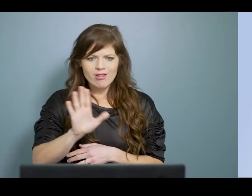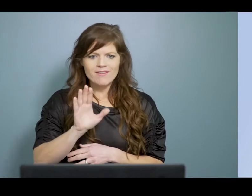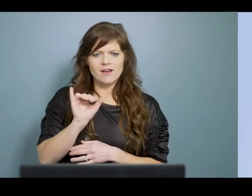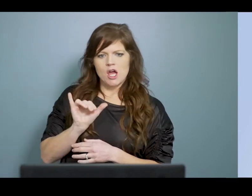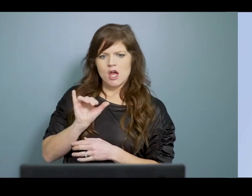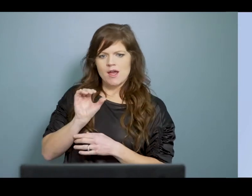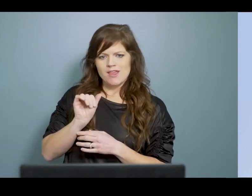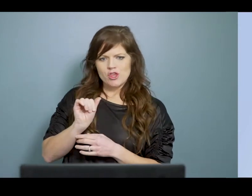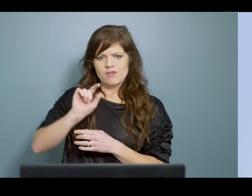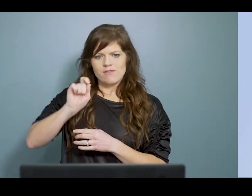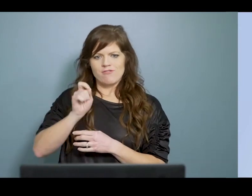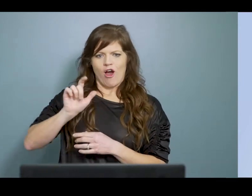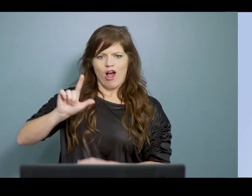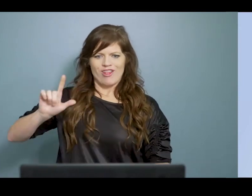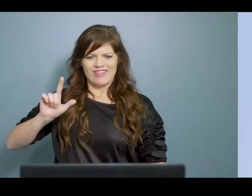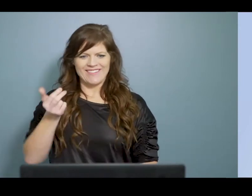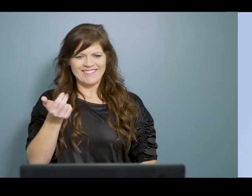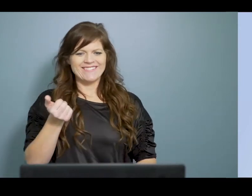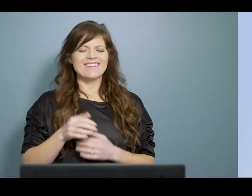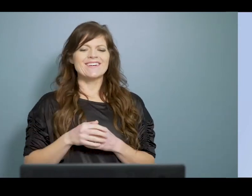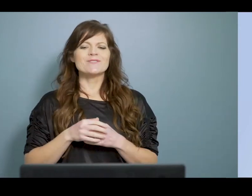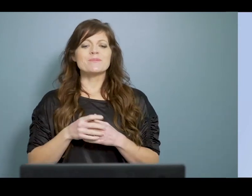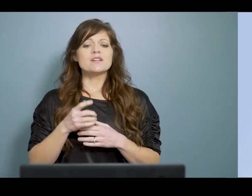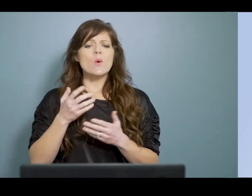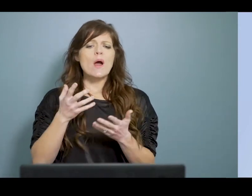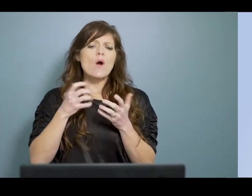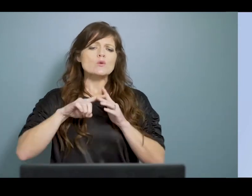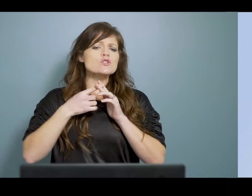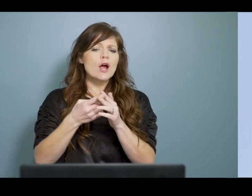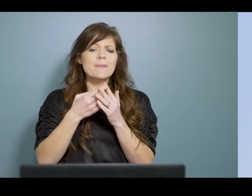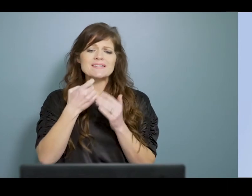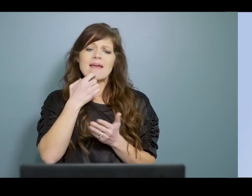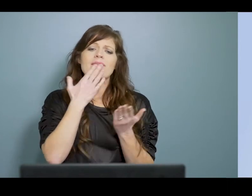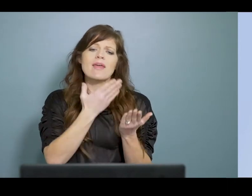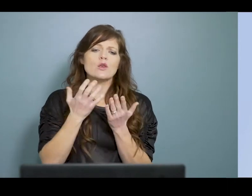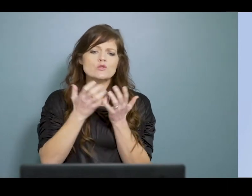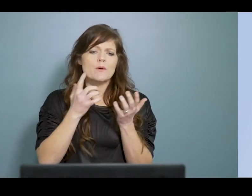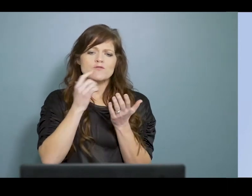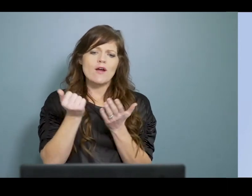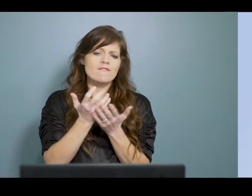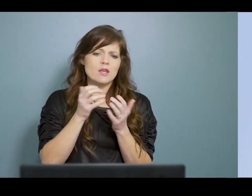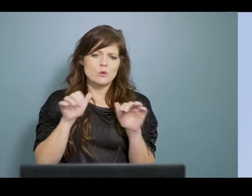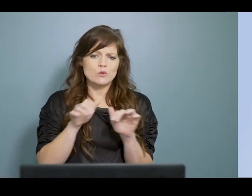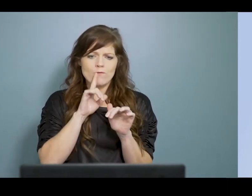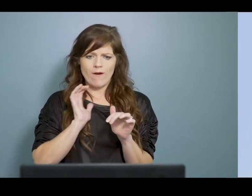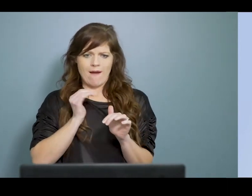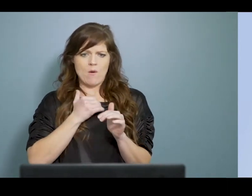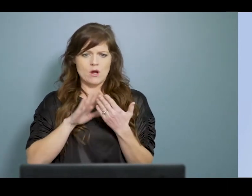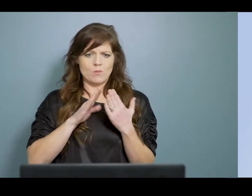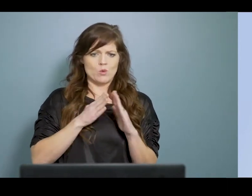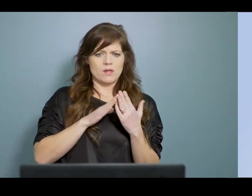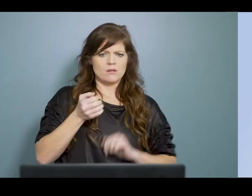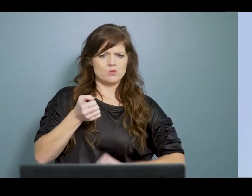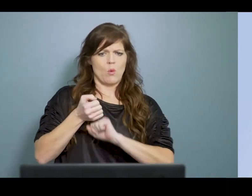I wanted to just start by saying thank you so much for what you do for our community. I have had the great pleasure of working